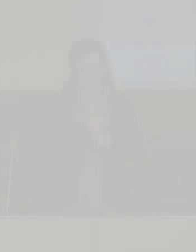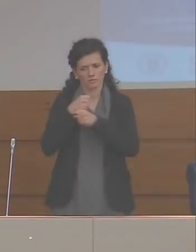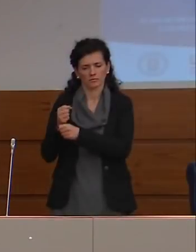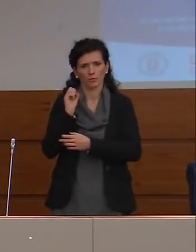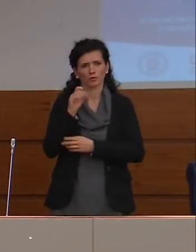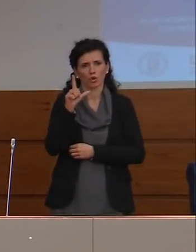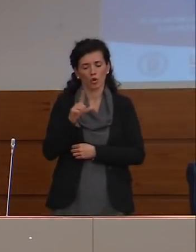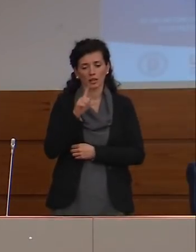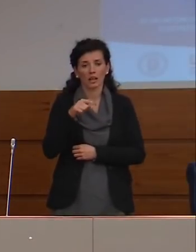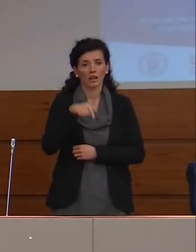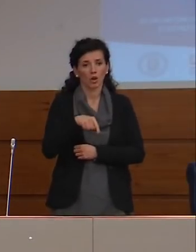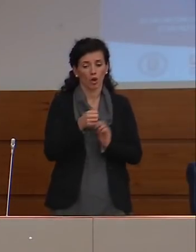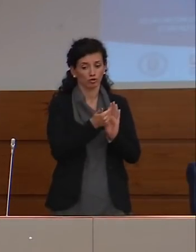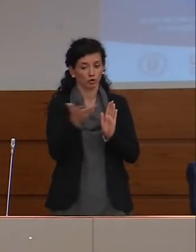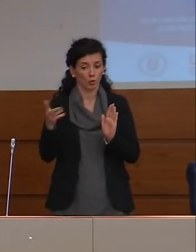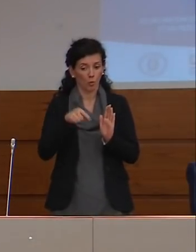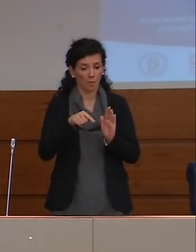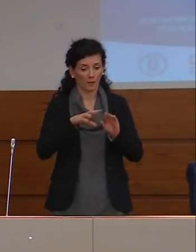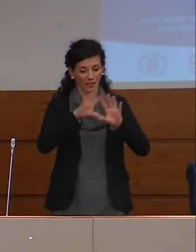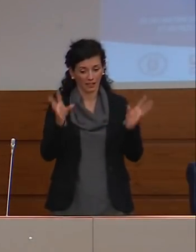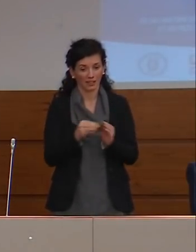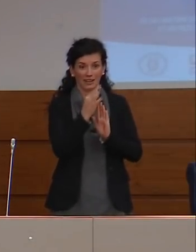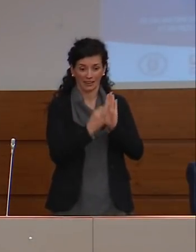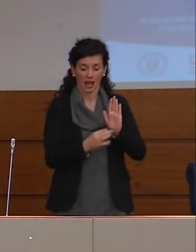I numeri di oggi sono dei numeri.